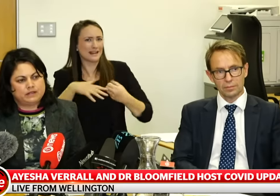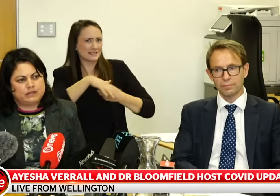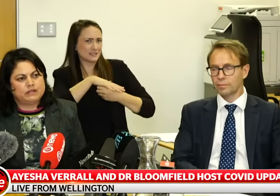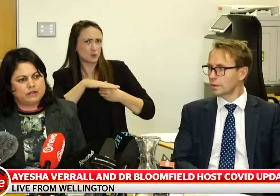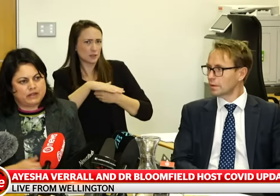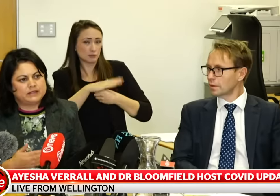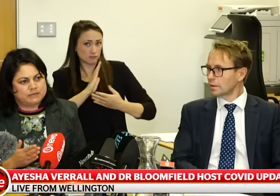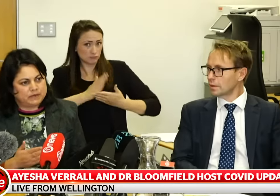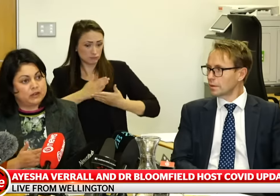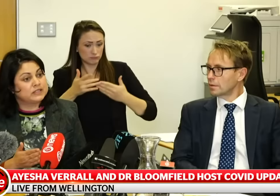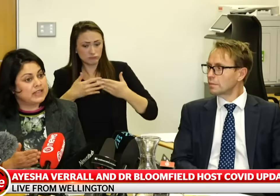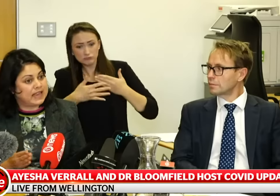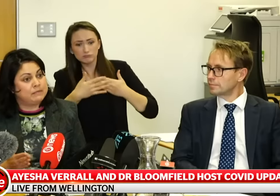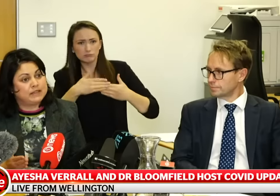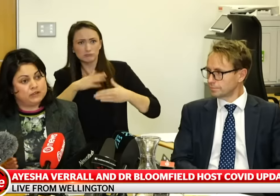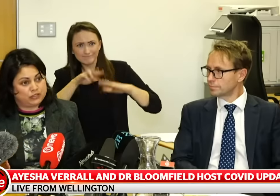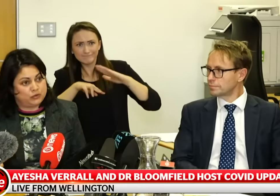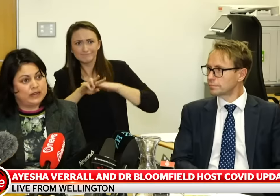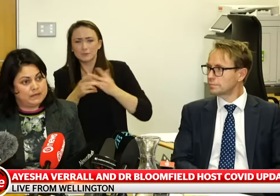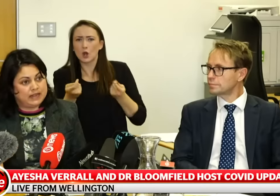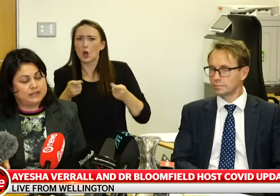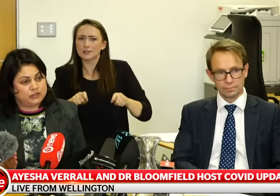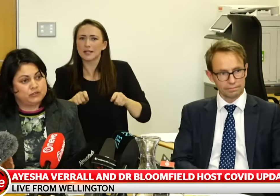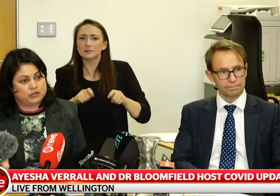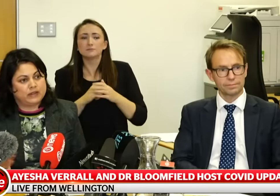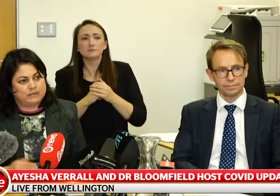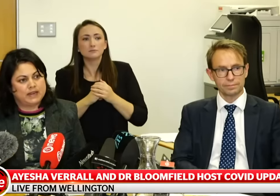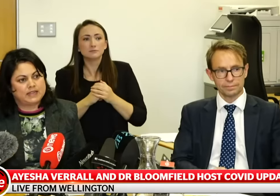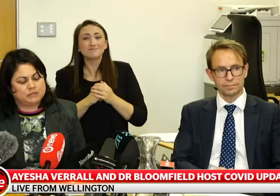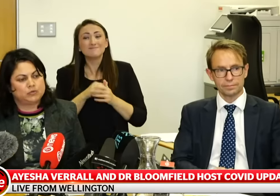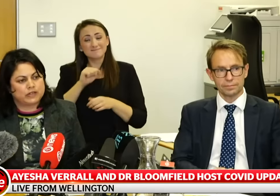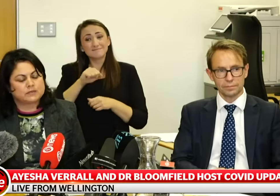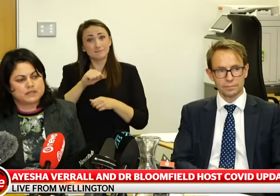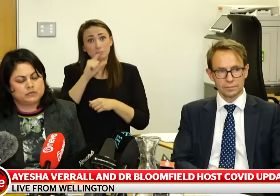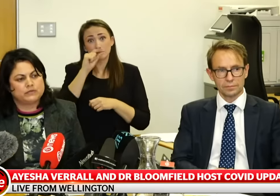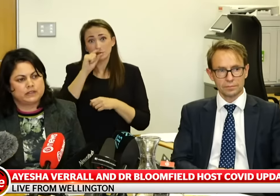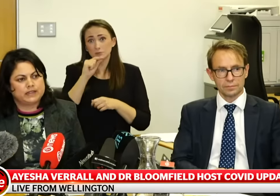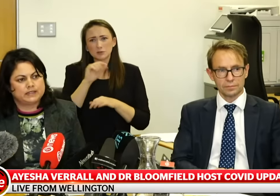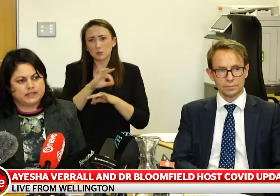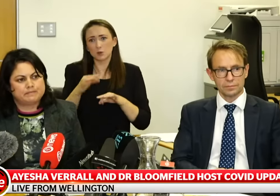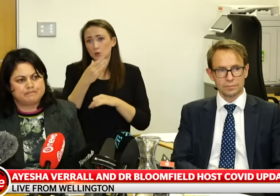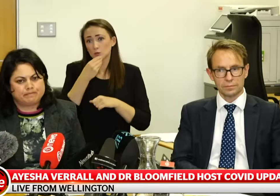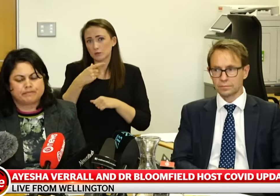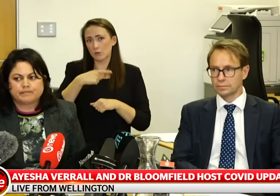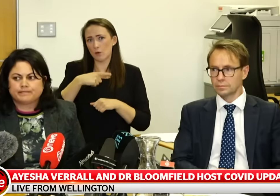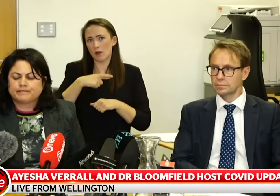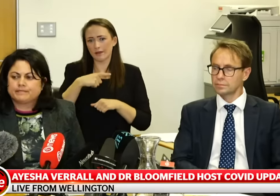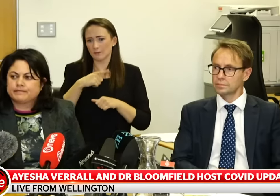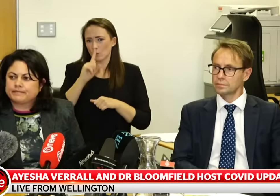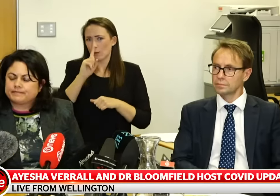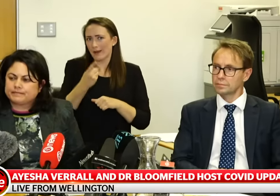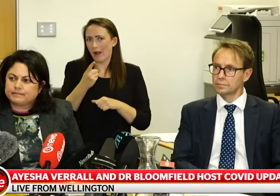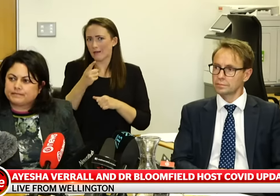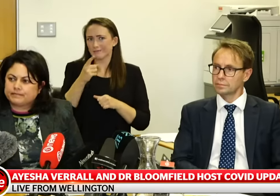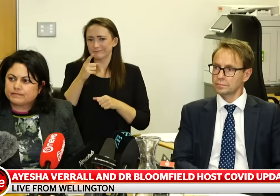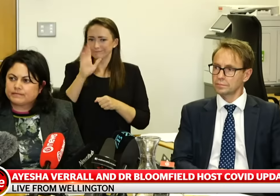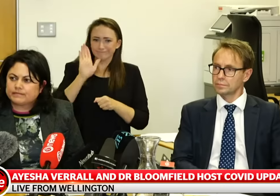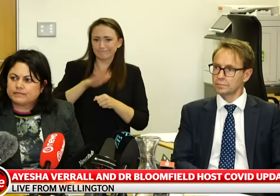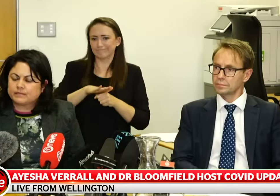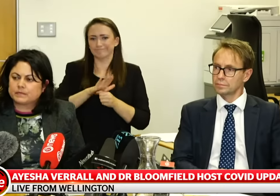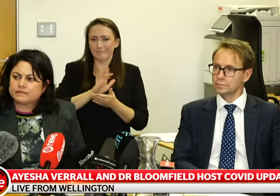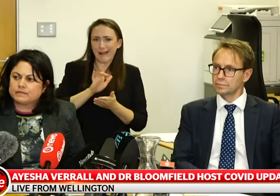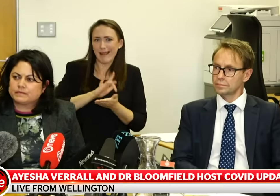Is that what you're saying? Because they can't be used to eliminate a more transmissible variant, yeah. Does that mean that in